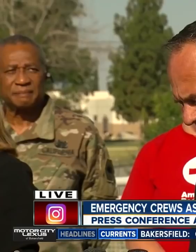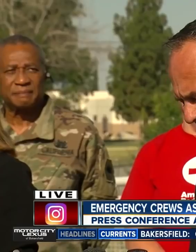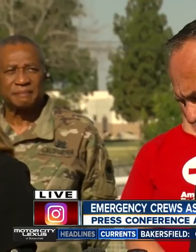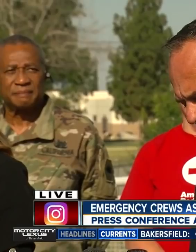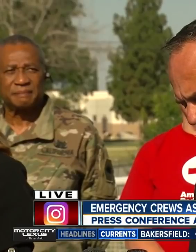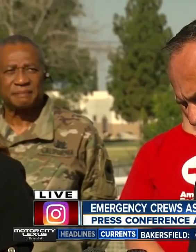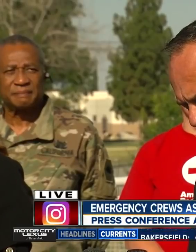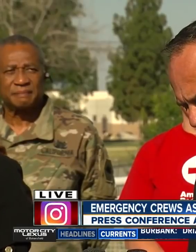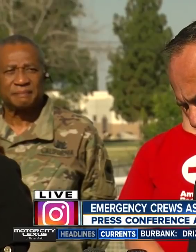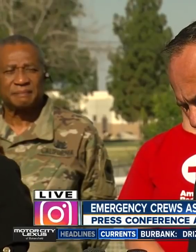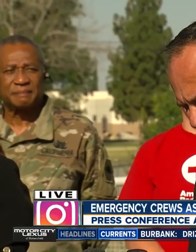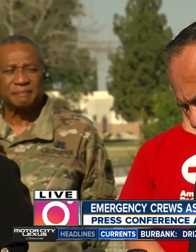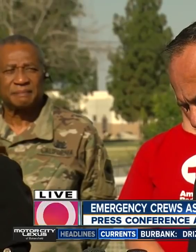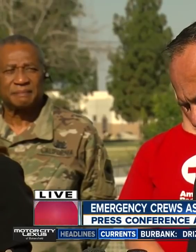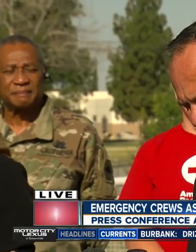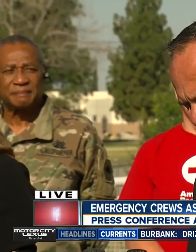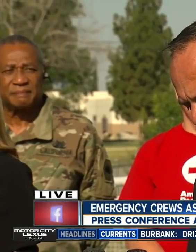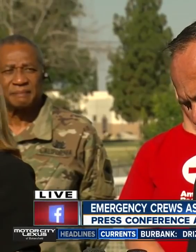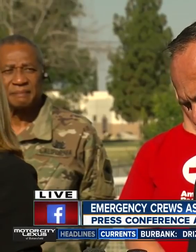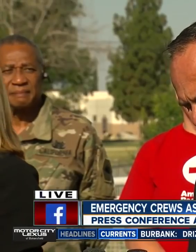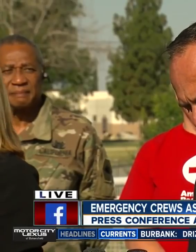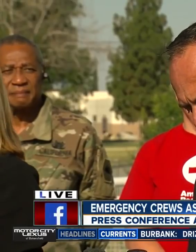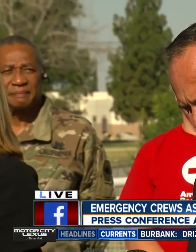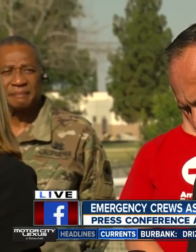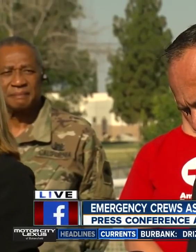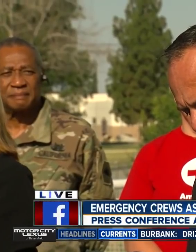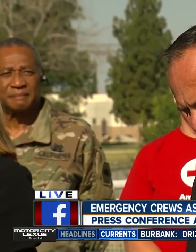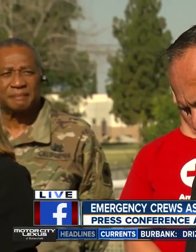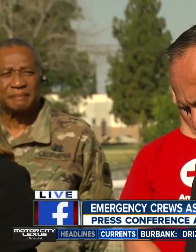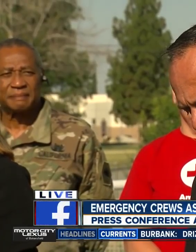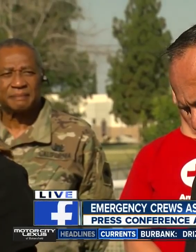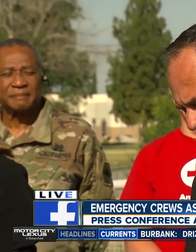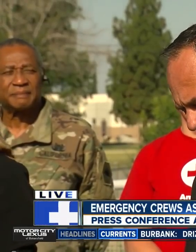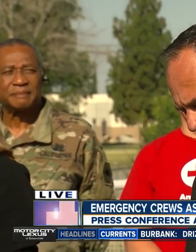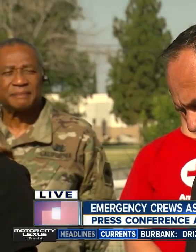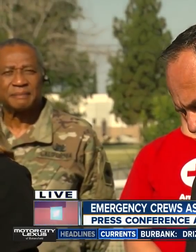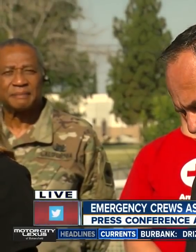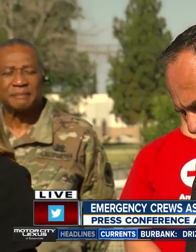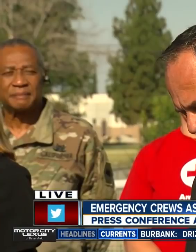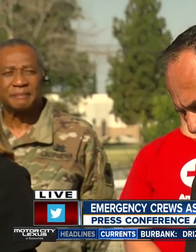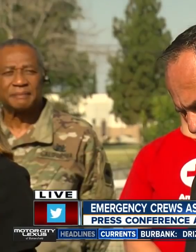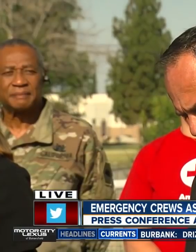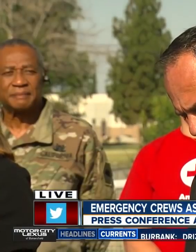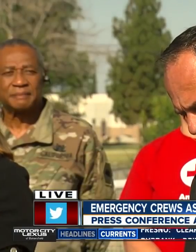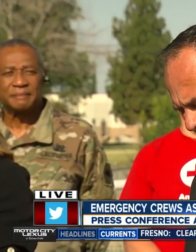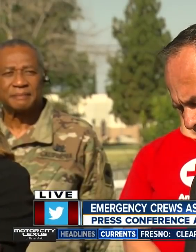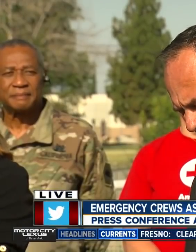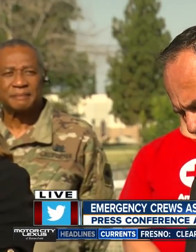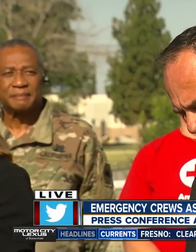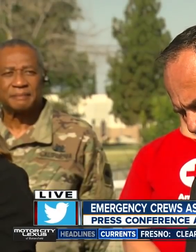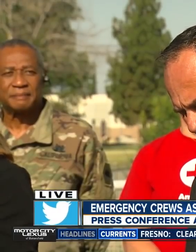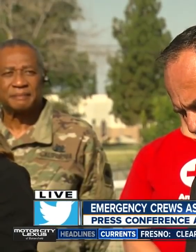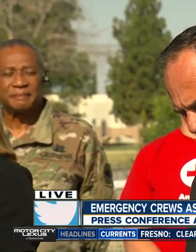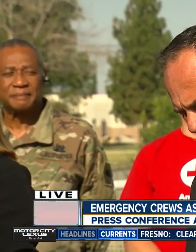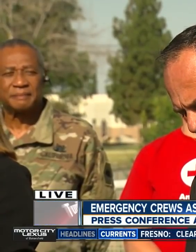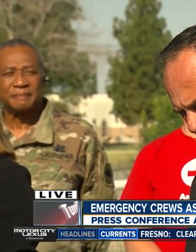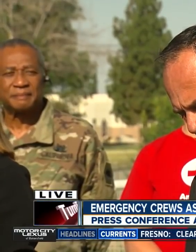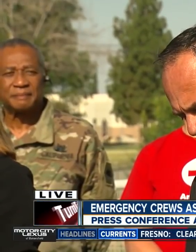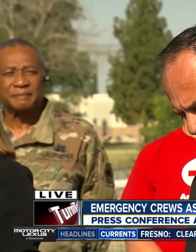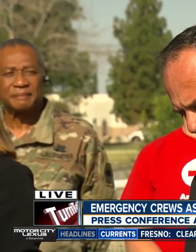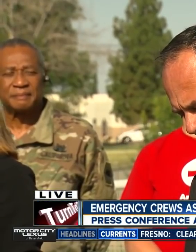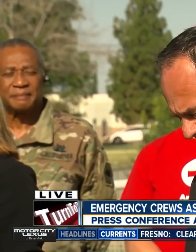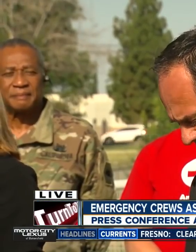the California National Guard, Southern California Edison, American Red Cross, and then the CAO's office